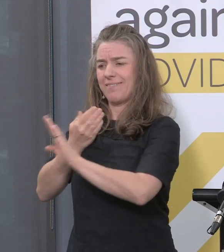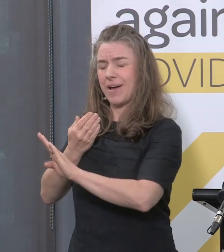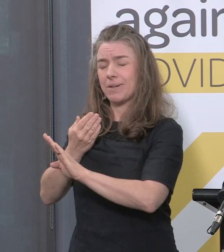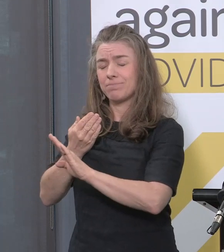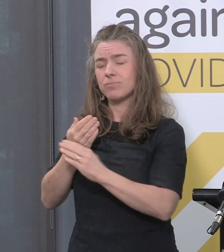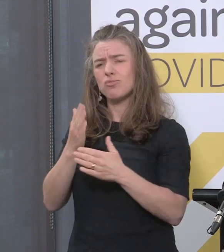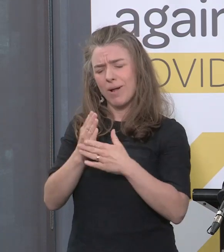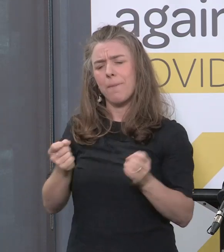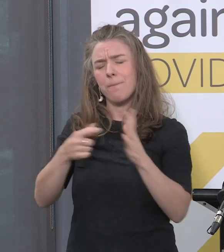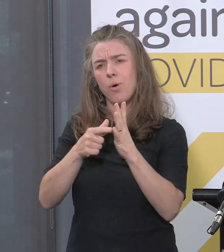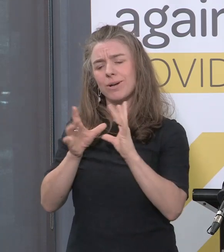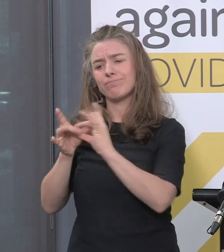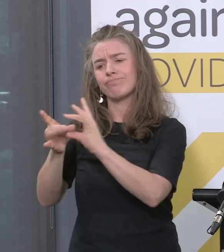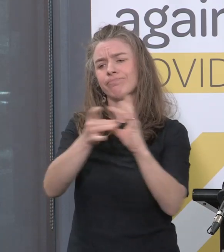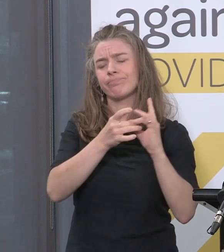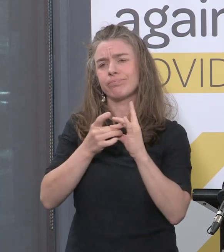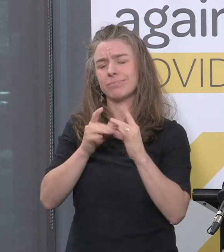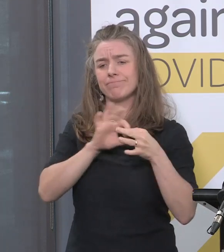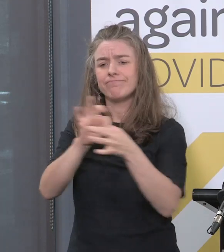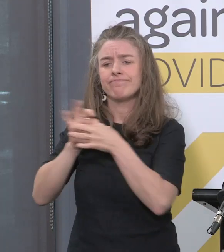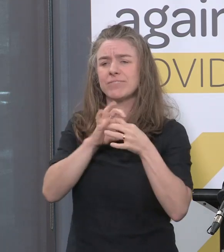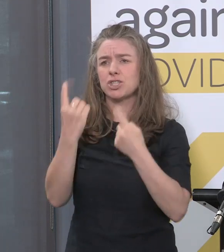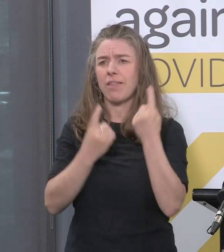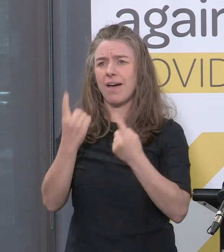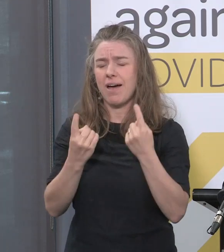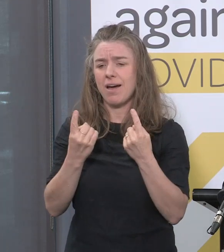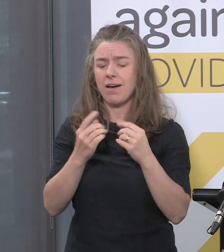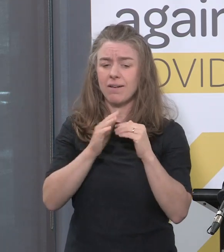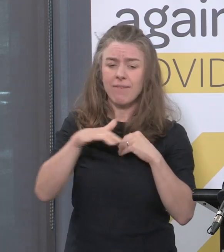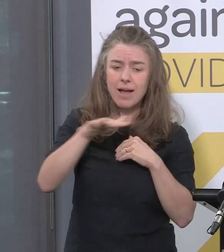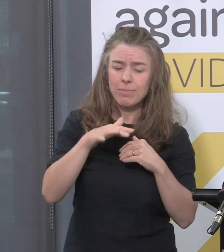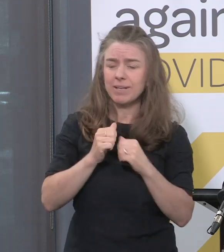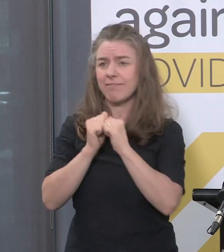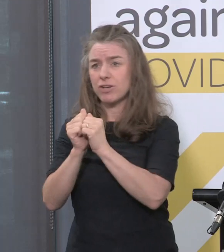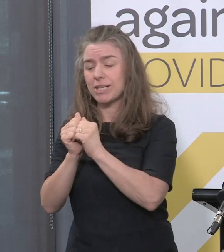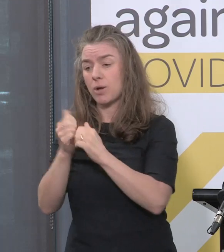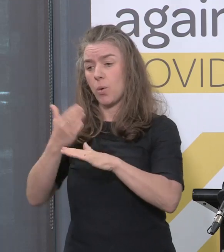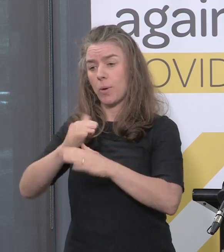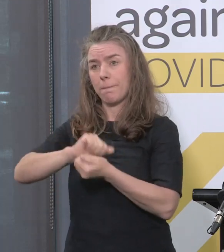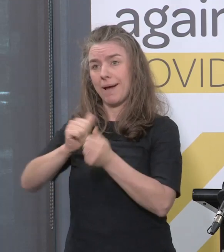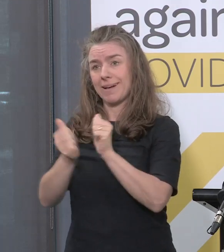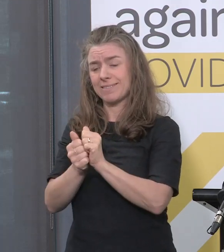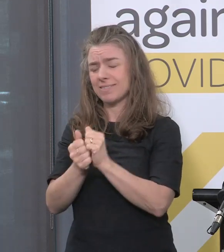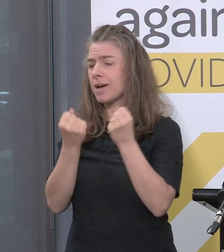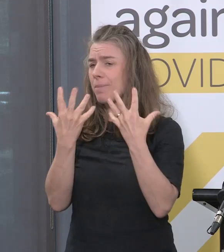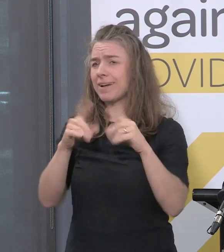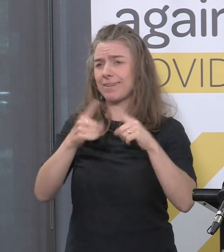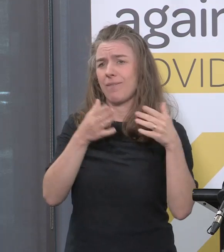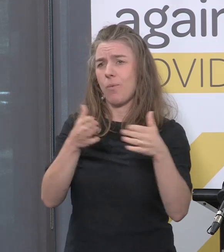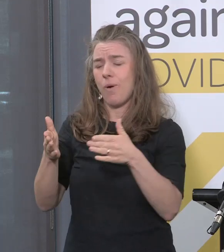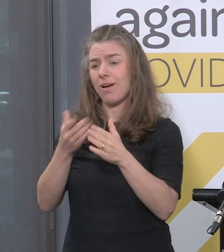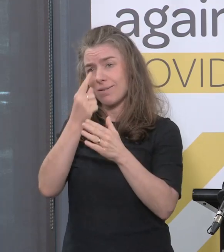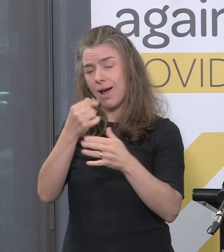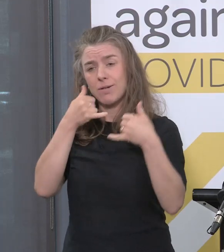mental well-being to stay connected to people, family, friends and colleagues. There are lots of ways to do this by reaching out